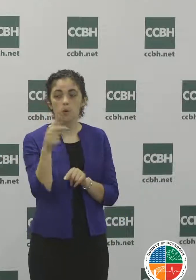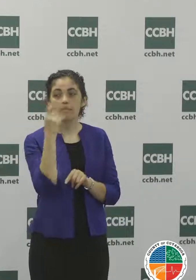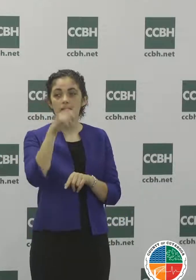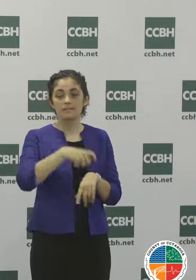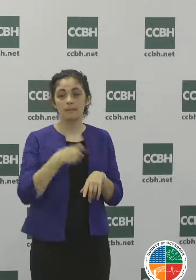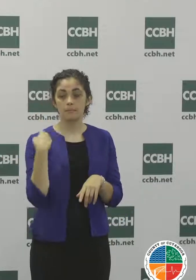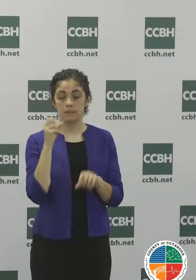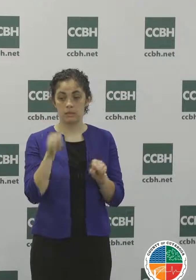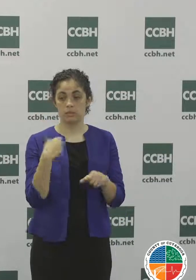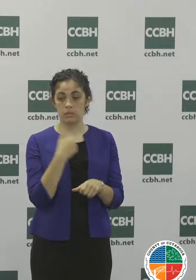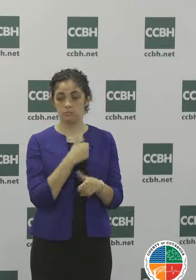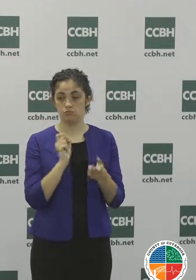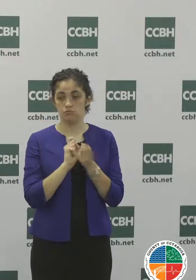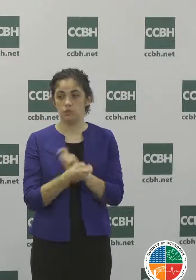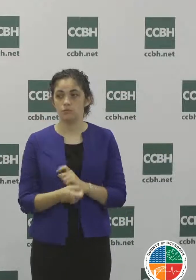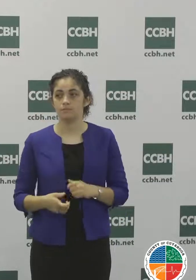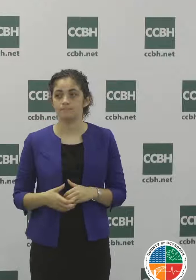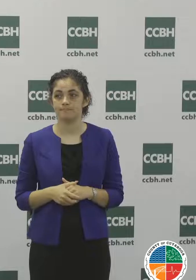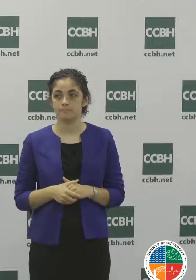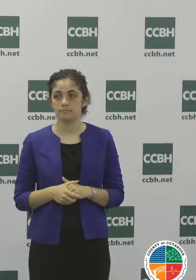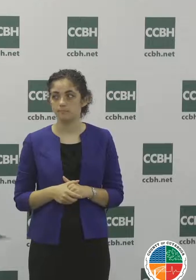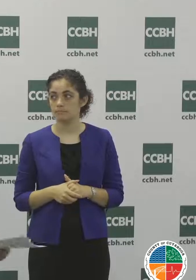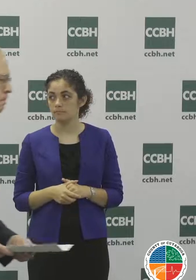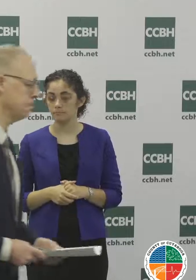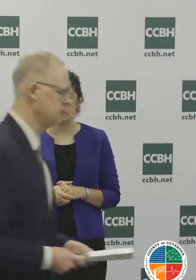truly change.